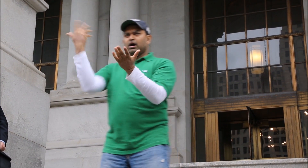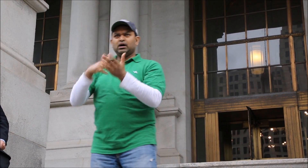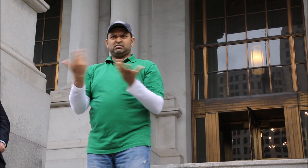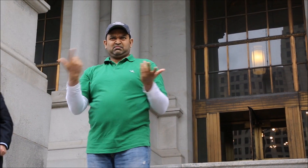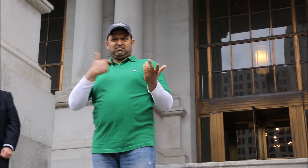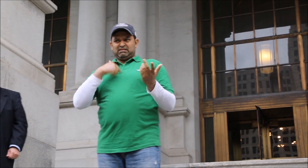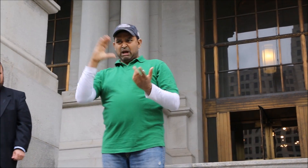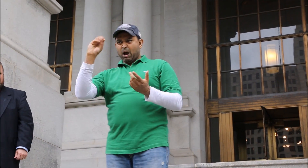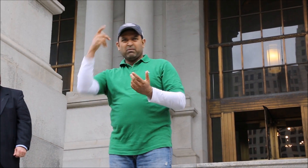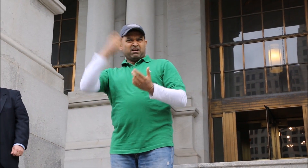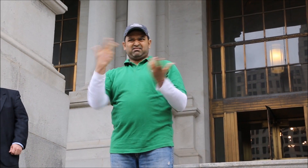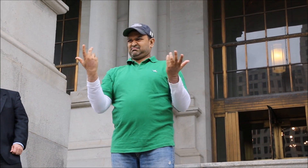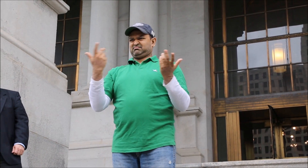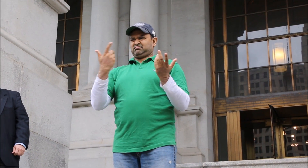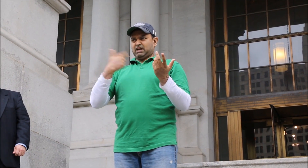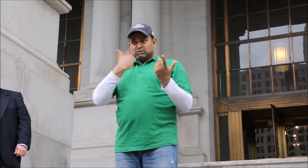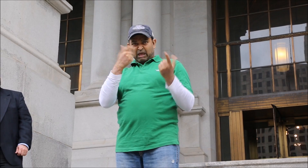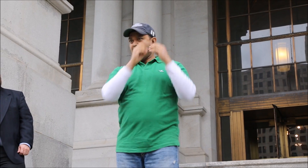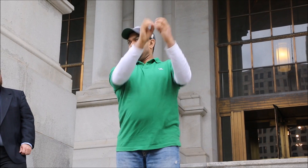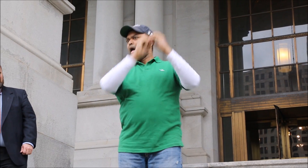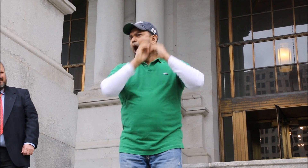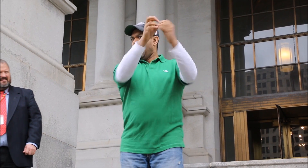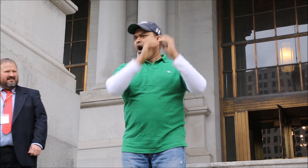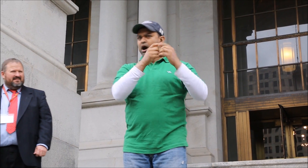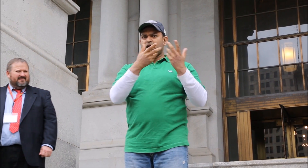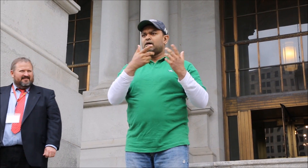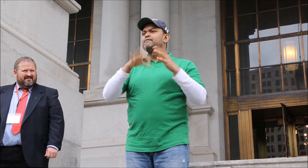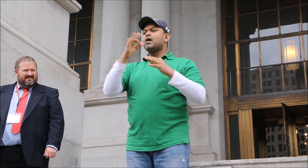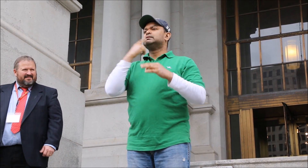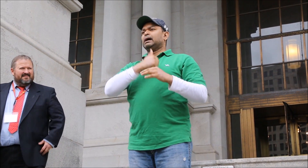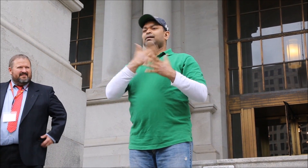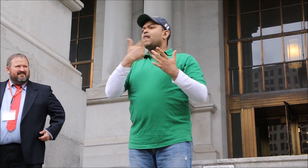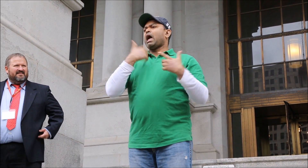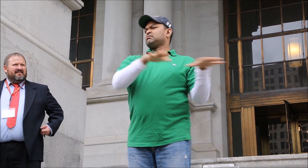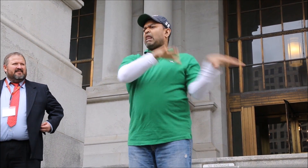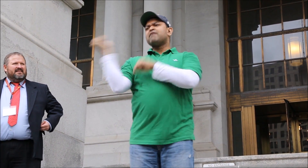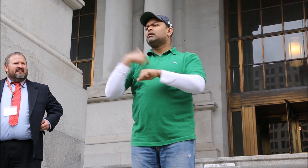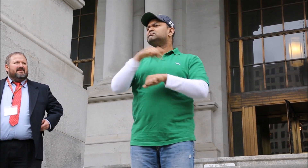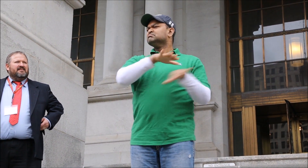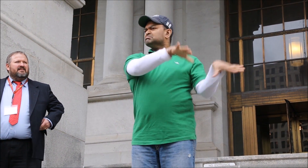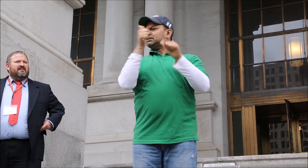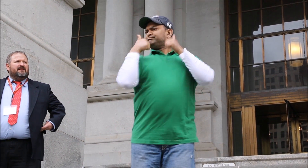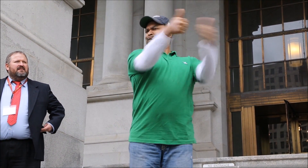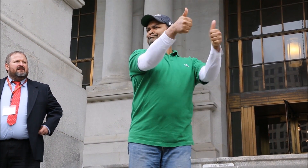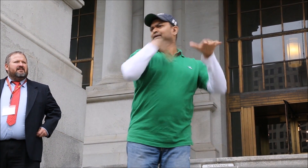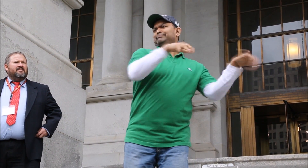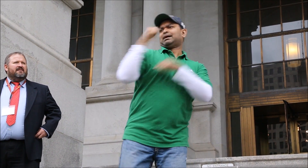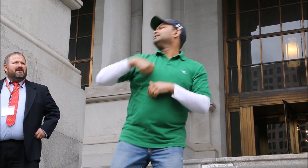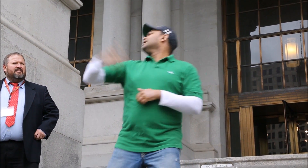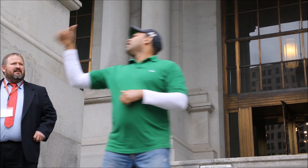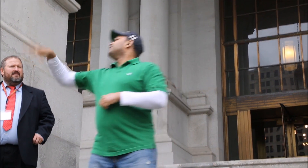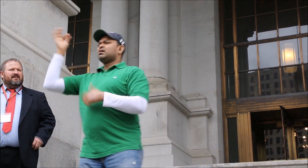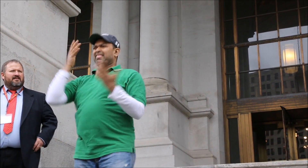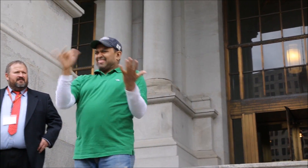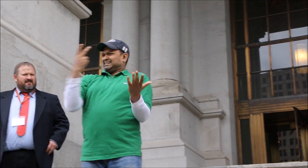so be strong. Stand up for what you need, and we will overcome. We will not